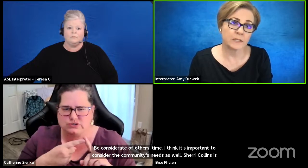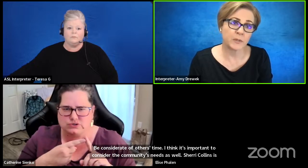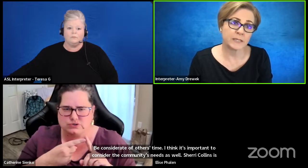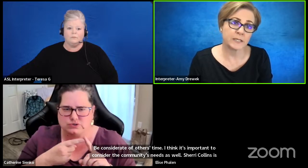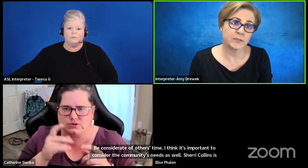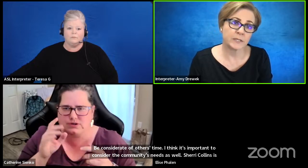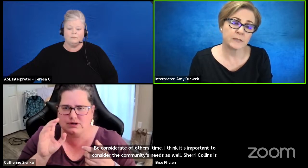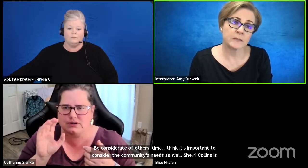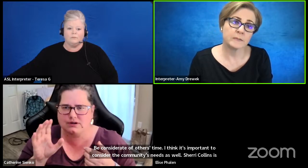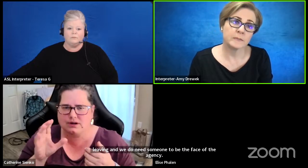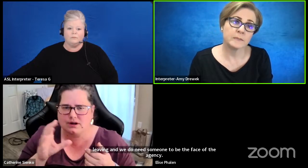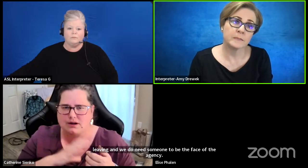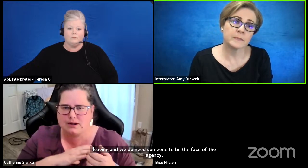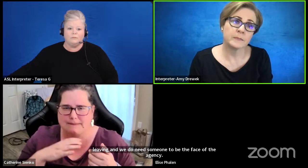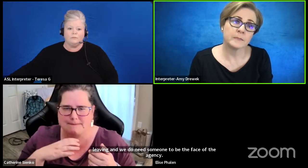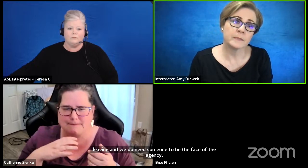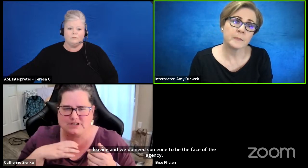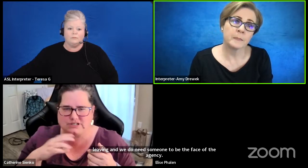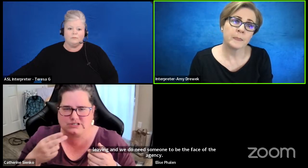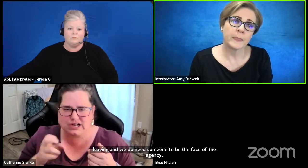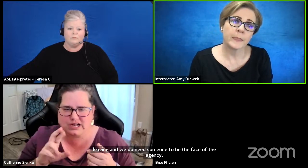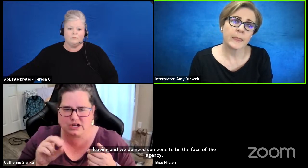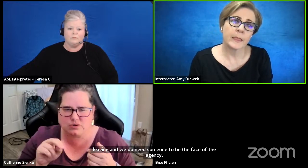three people who have expressed interest.